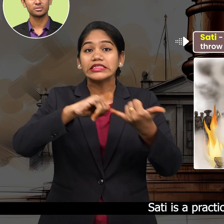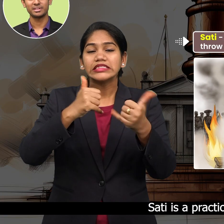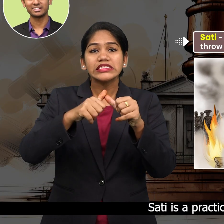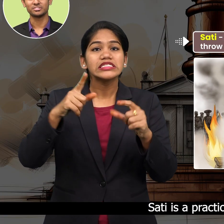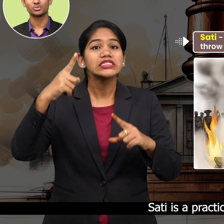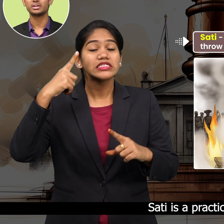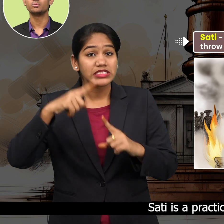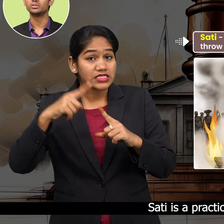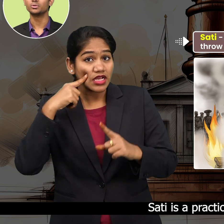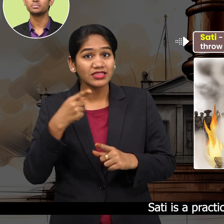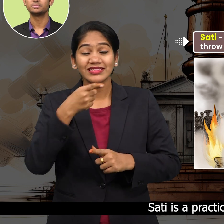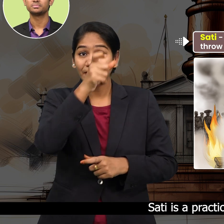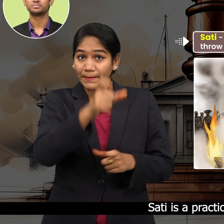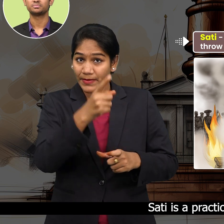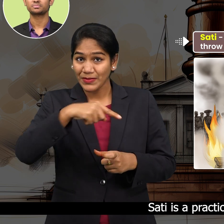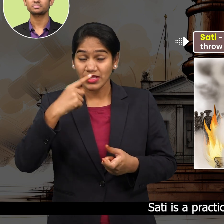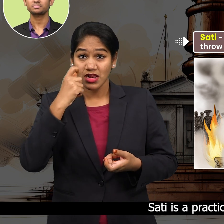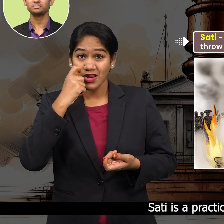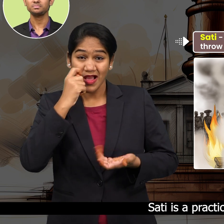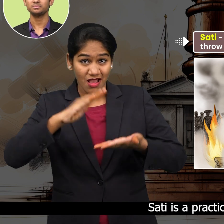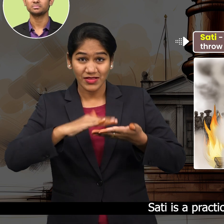Sati is a practice where a widow